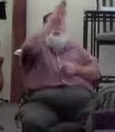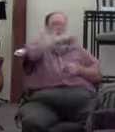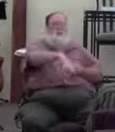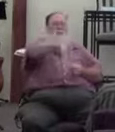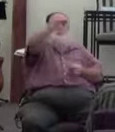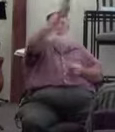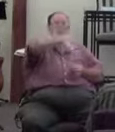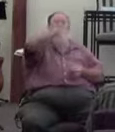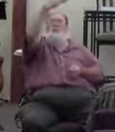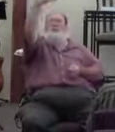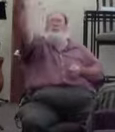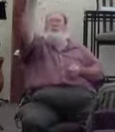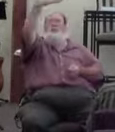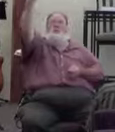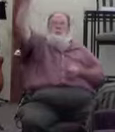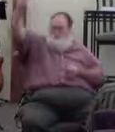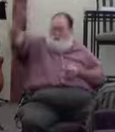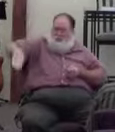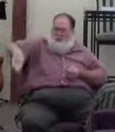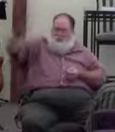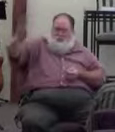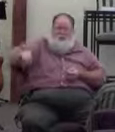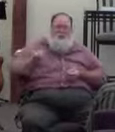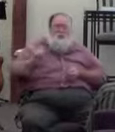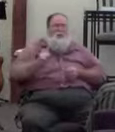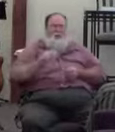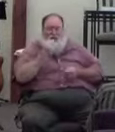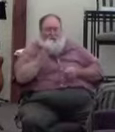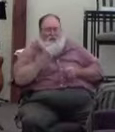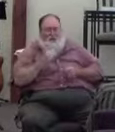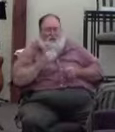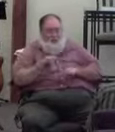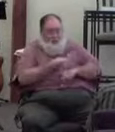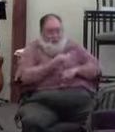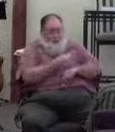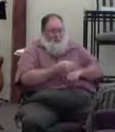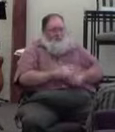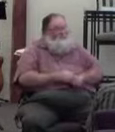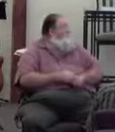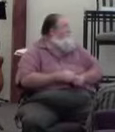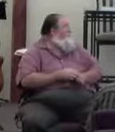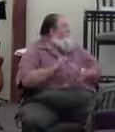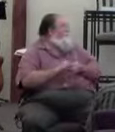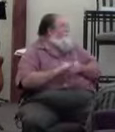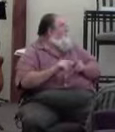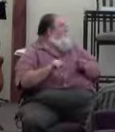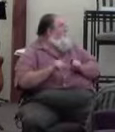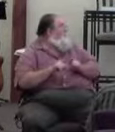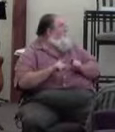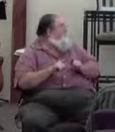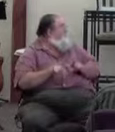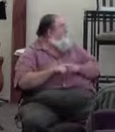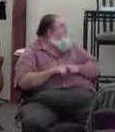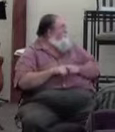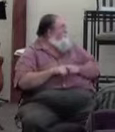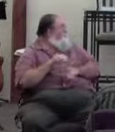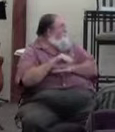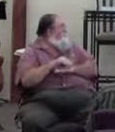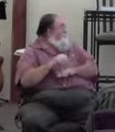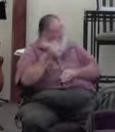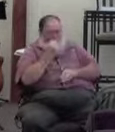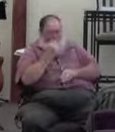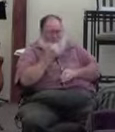frames of the houses where they eat the lamb. That same night, they are to eat the